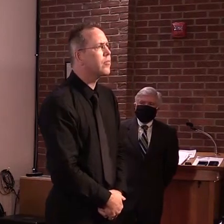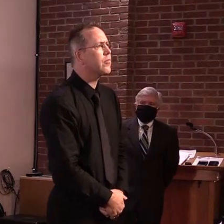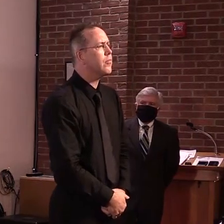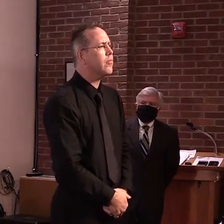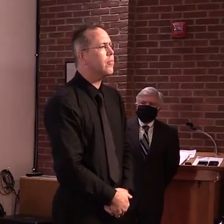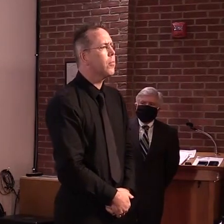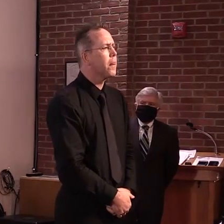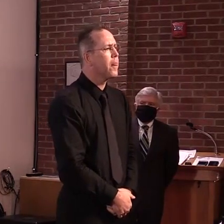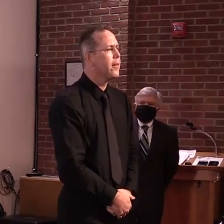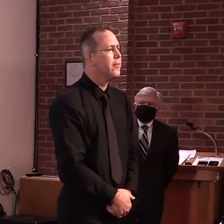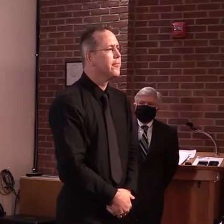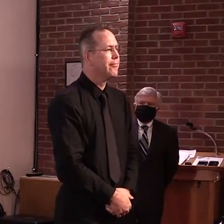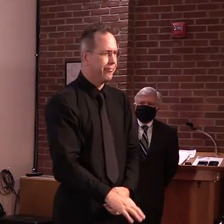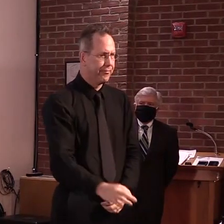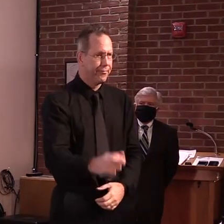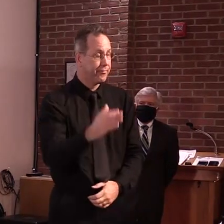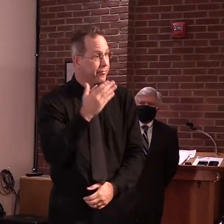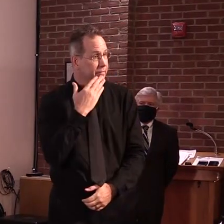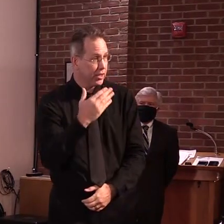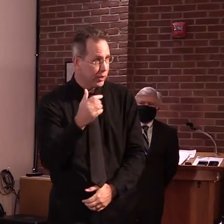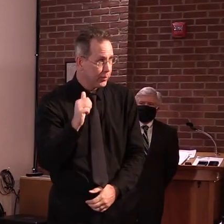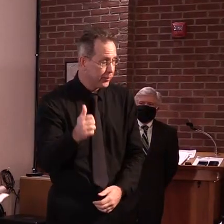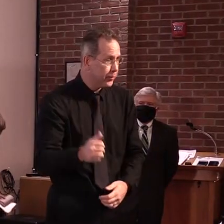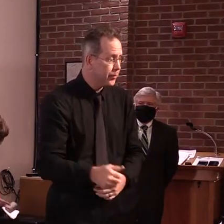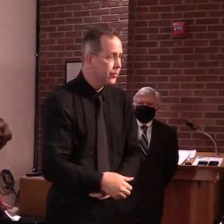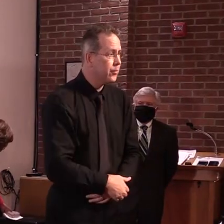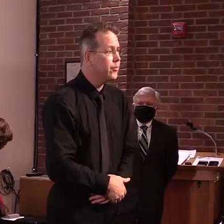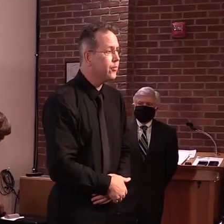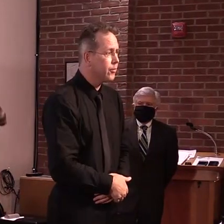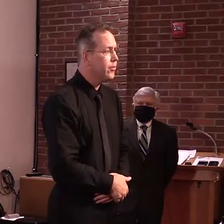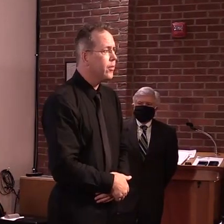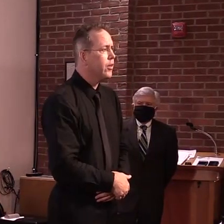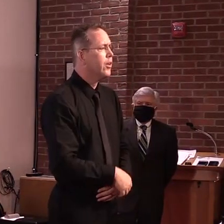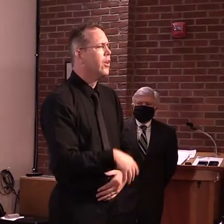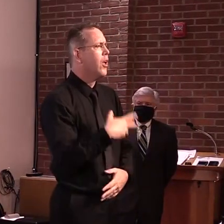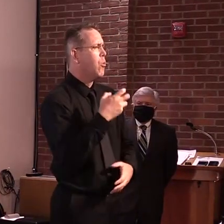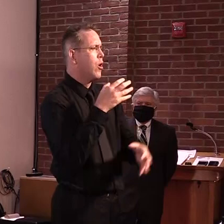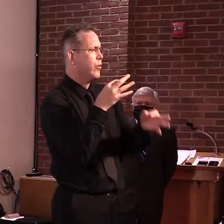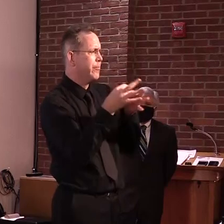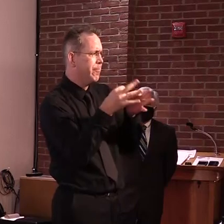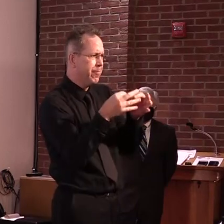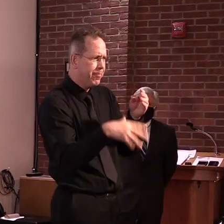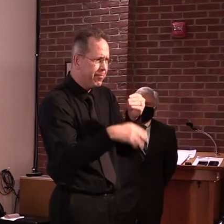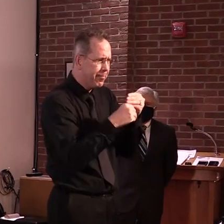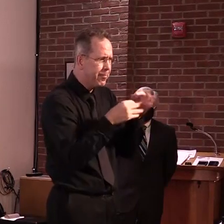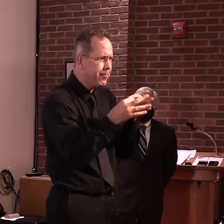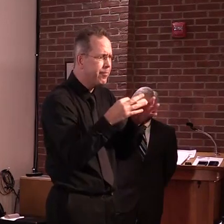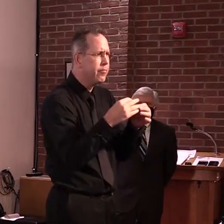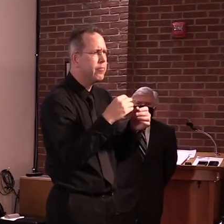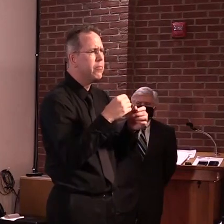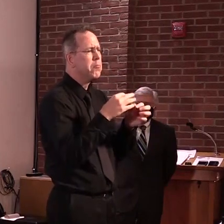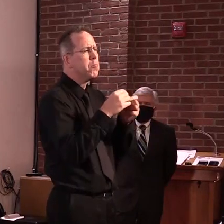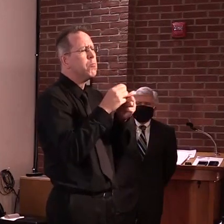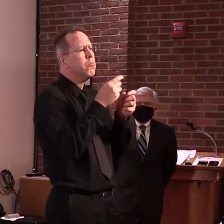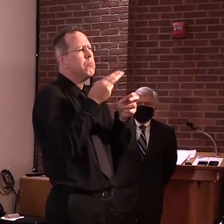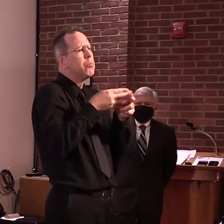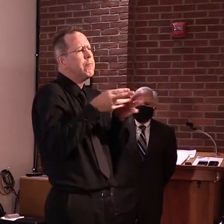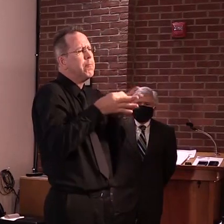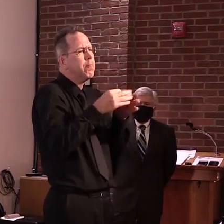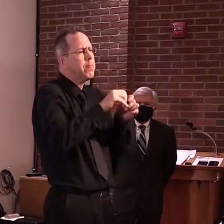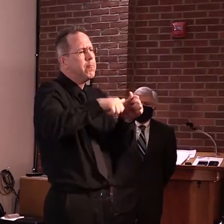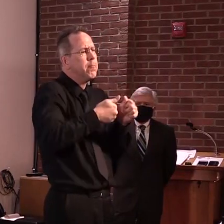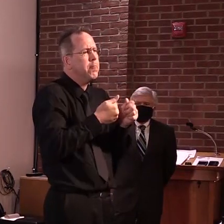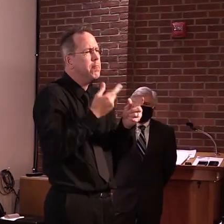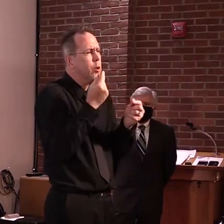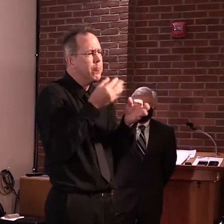Thank you, Secretary Curley. I'd like to add a little context. More than a month ago, we were putting the finishing touches